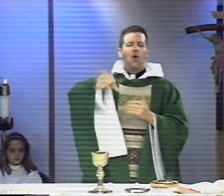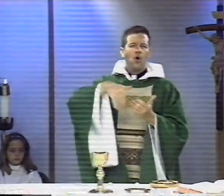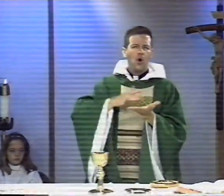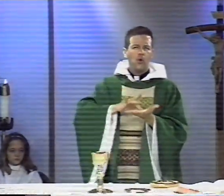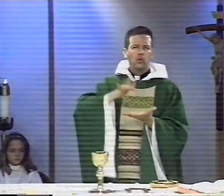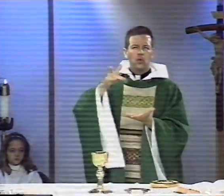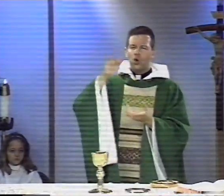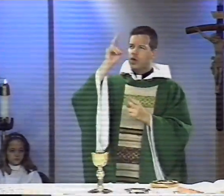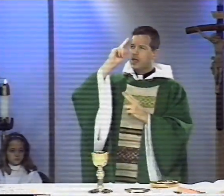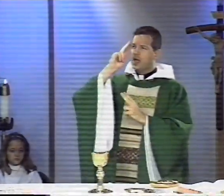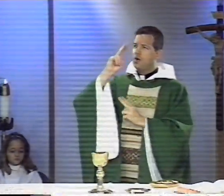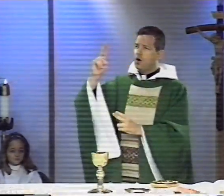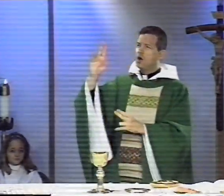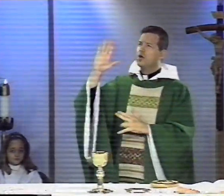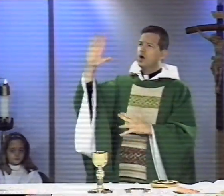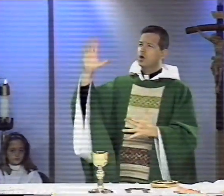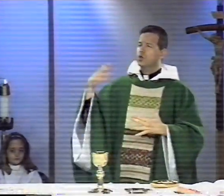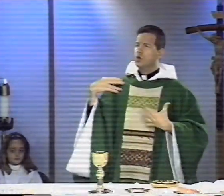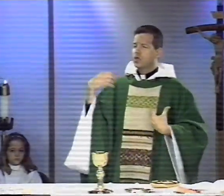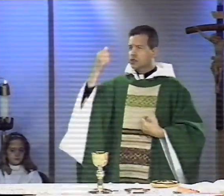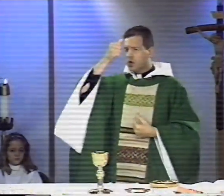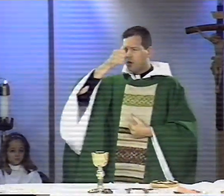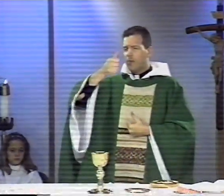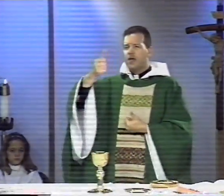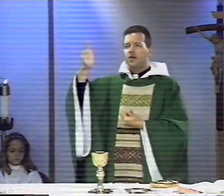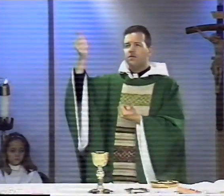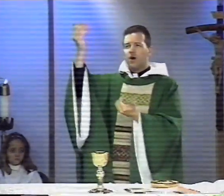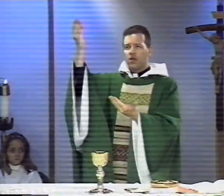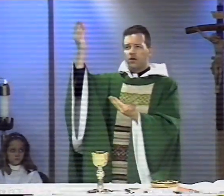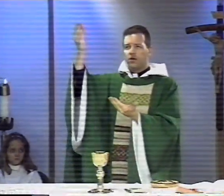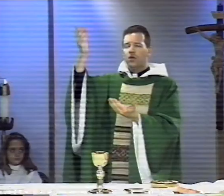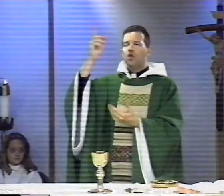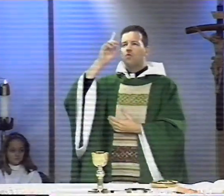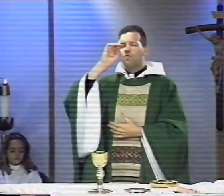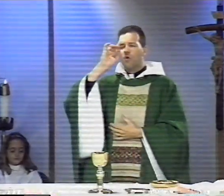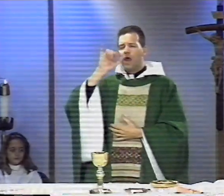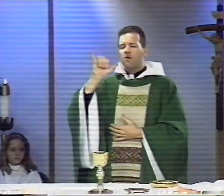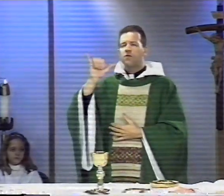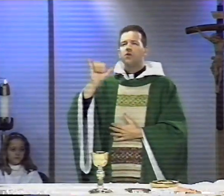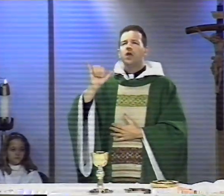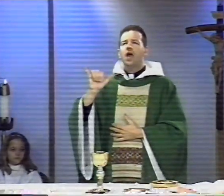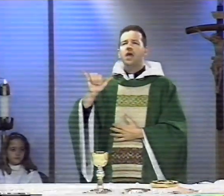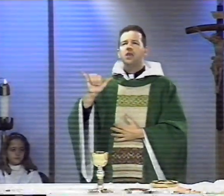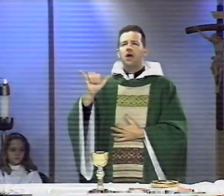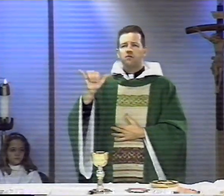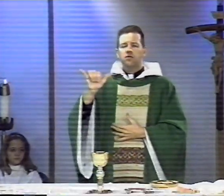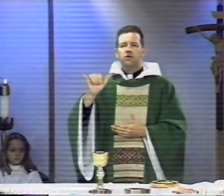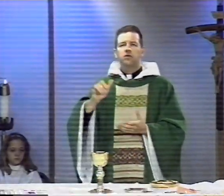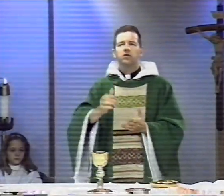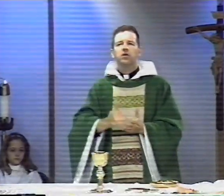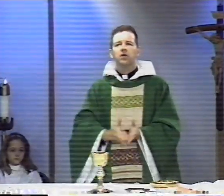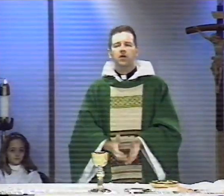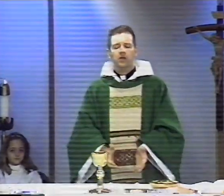all glory and honor are yours, Almighty Father, forever and ever.